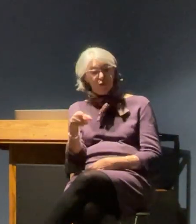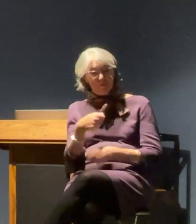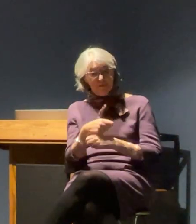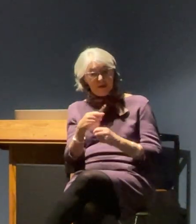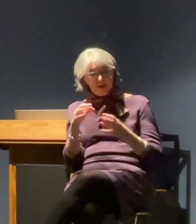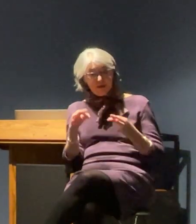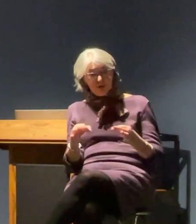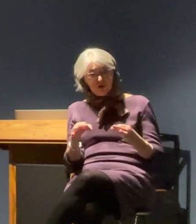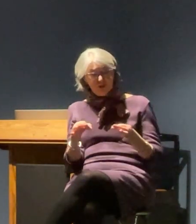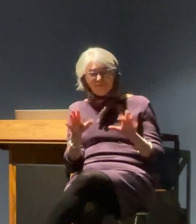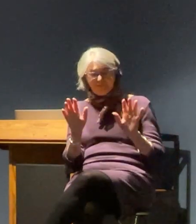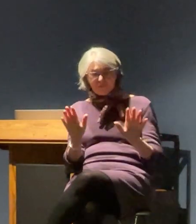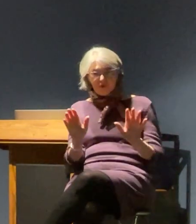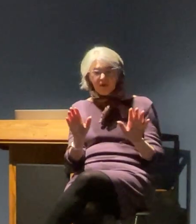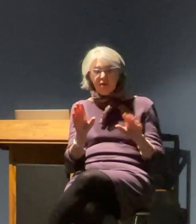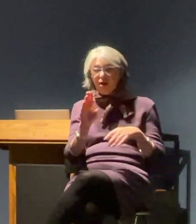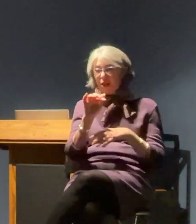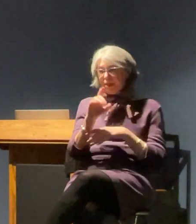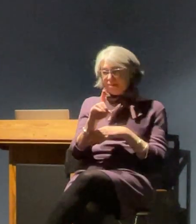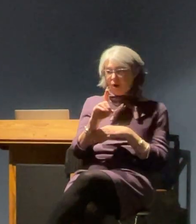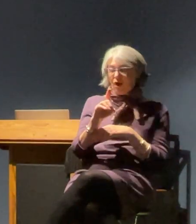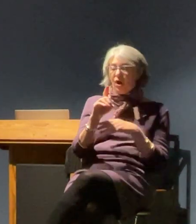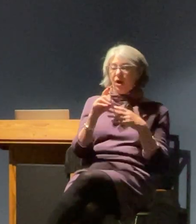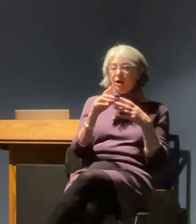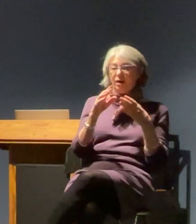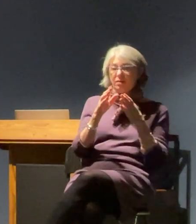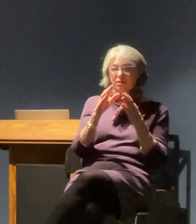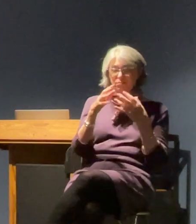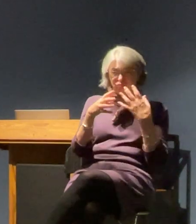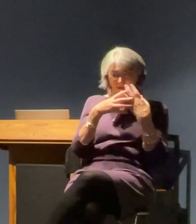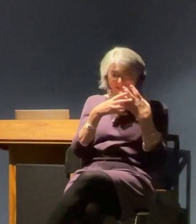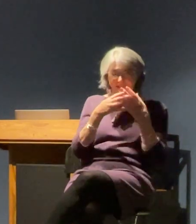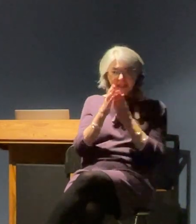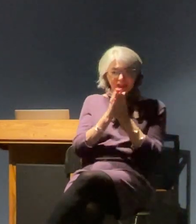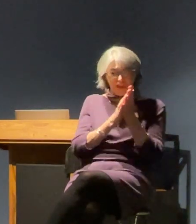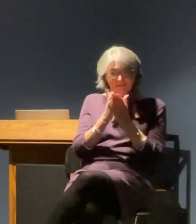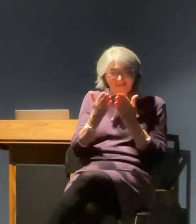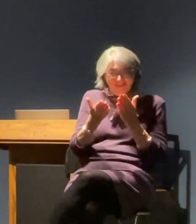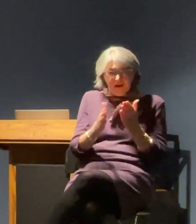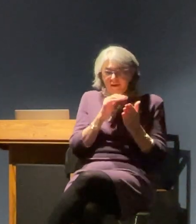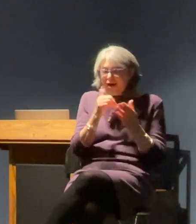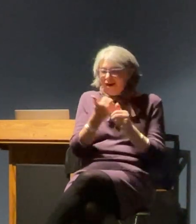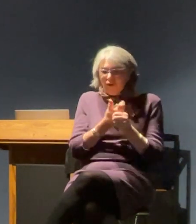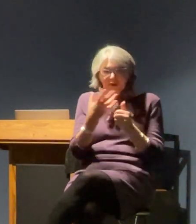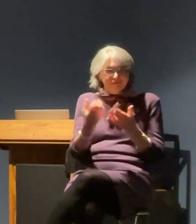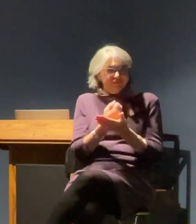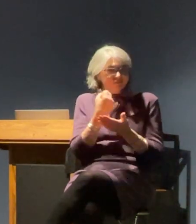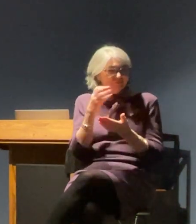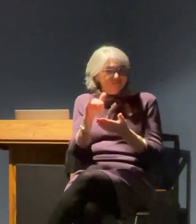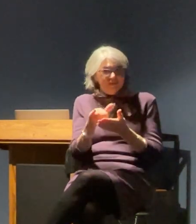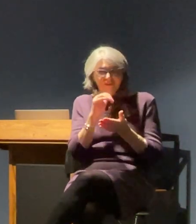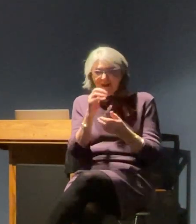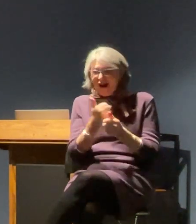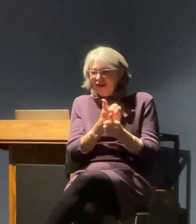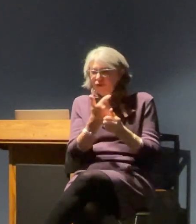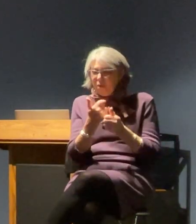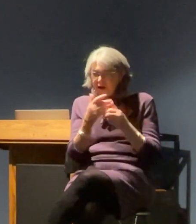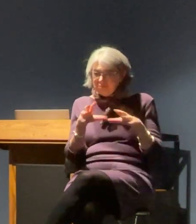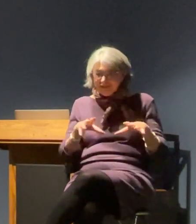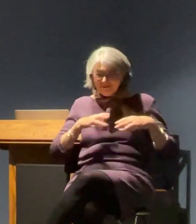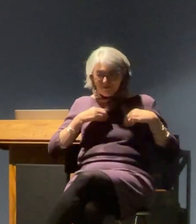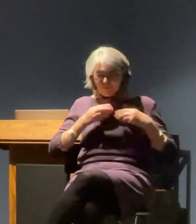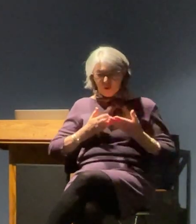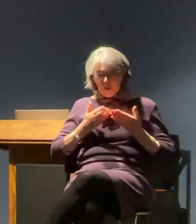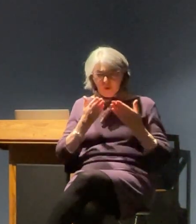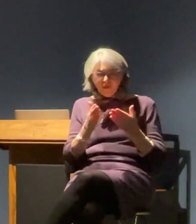Not the Barred Prison Initiative is there, but not everybody can do it, and not everybody takes them up on the offer.